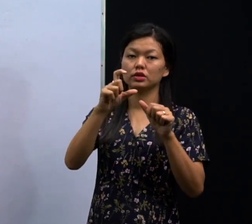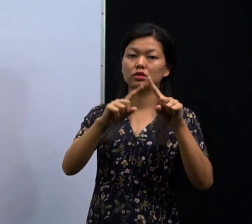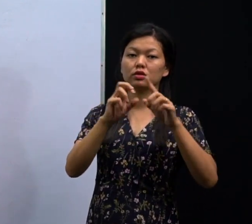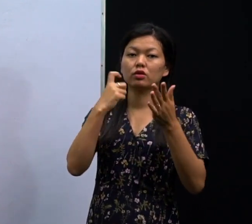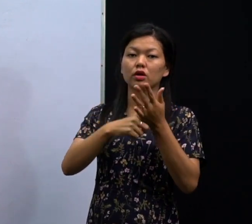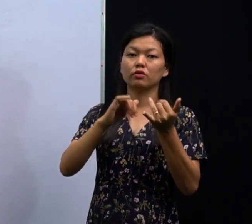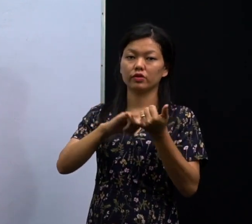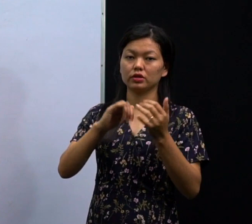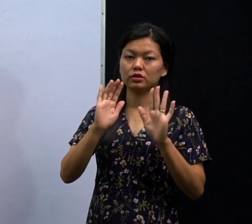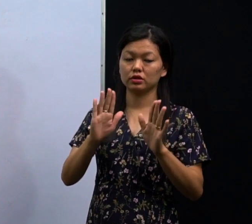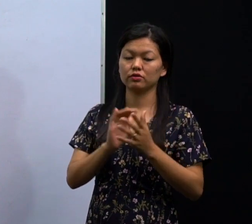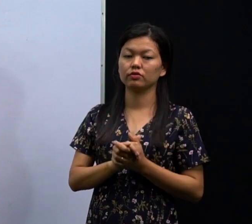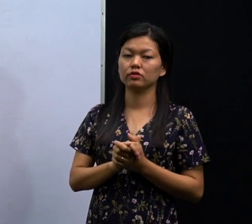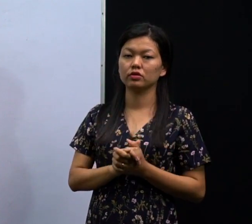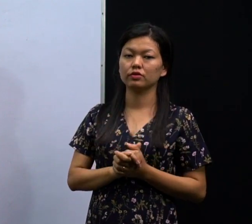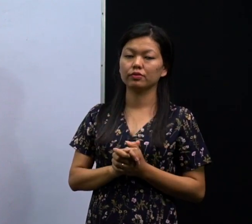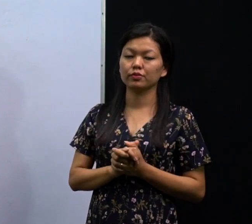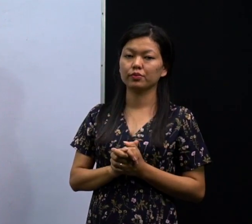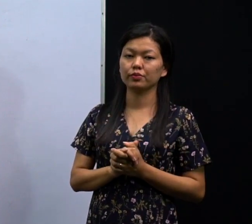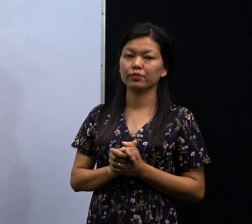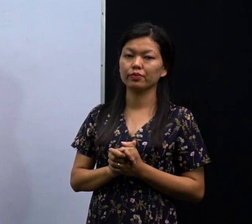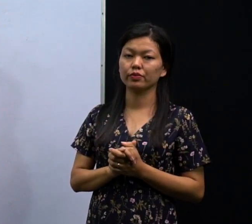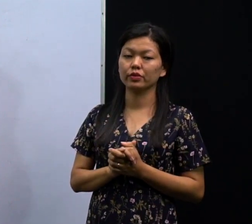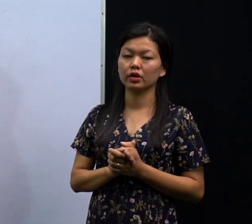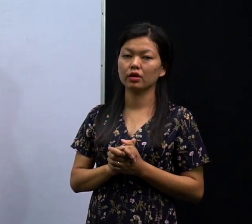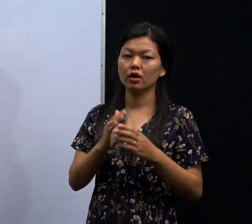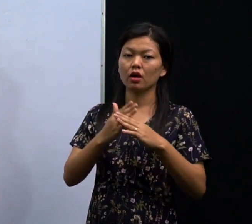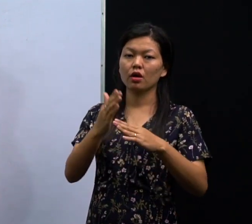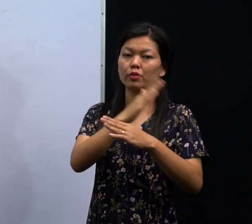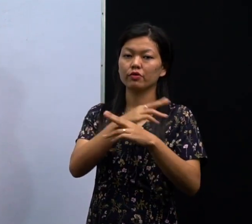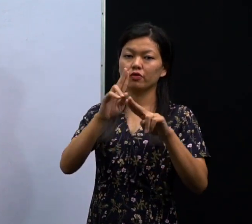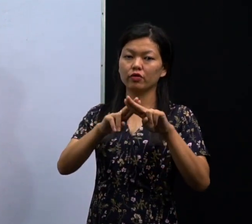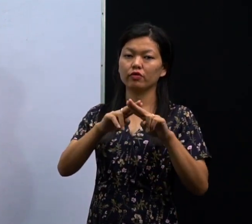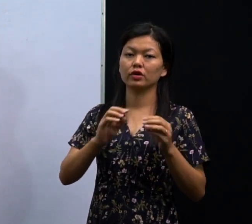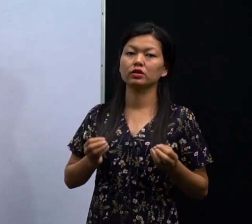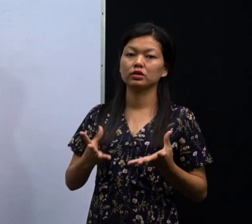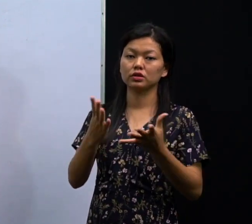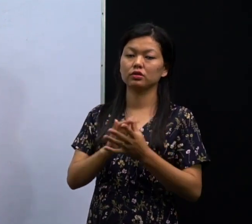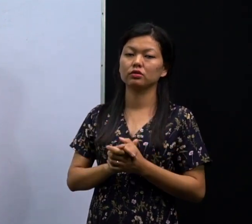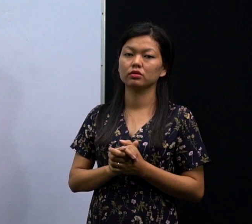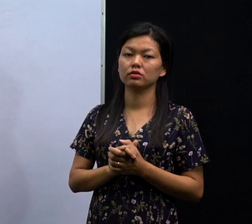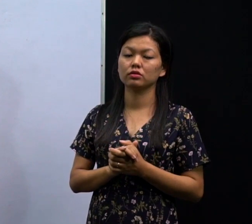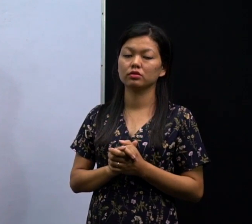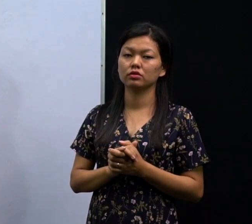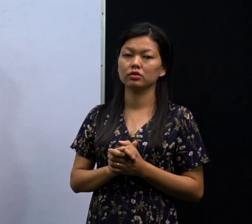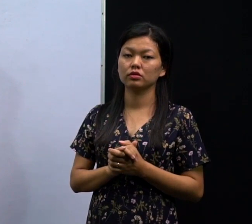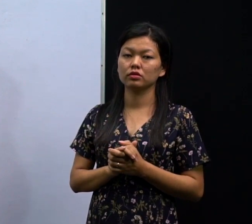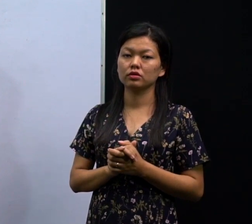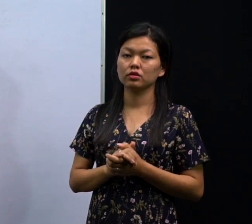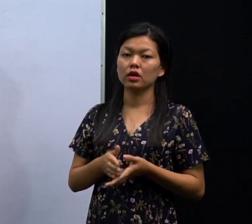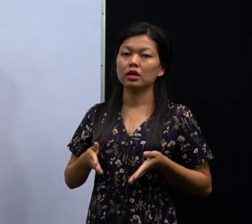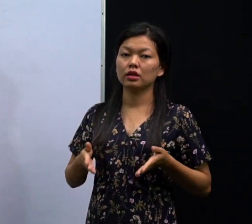to make some factors. Clear? So before you start factorize, we have to know some what you